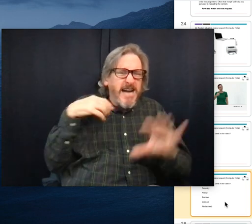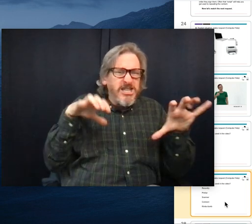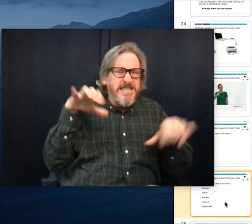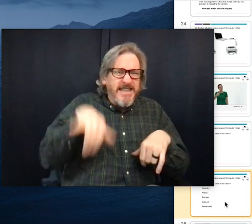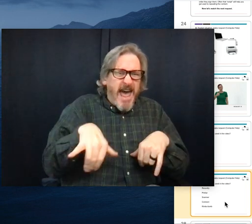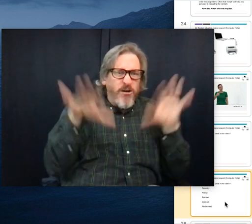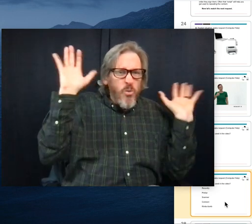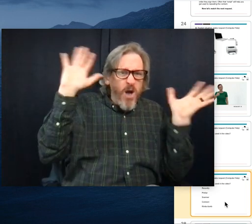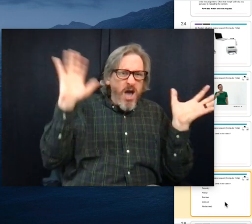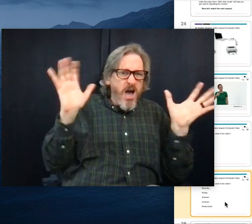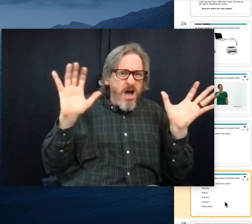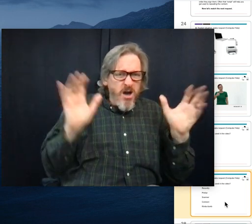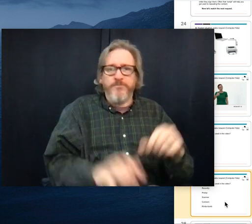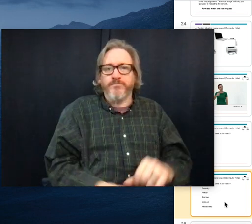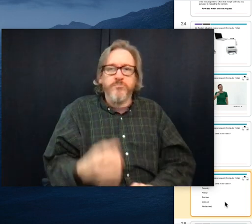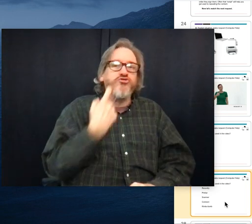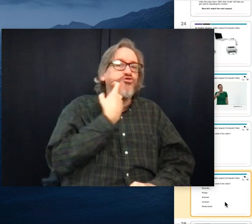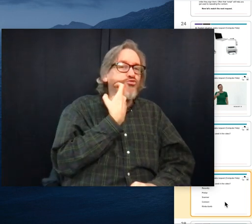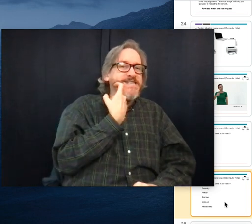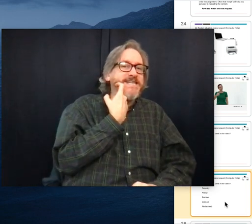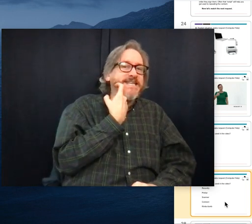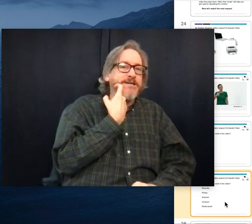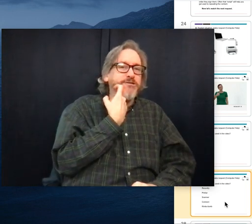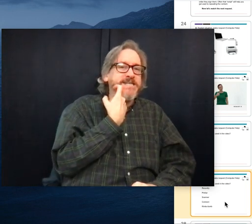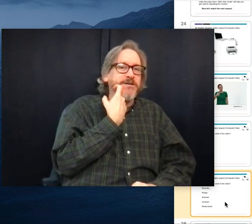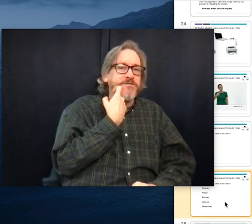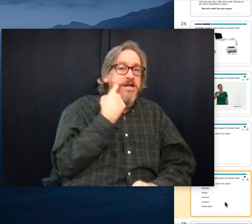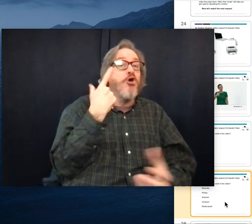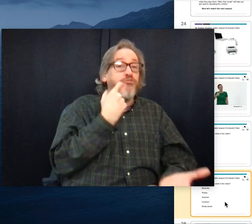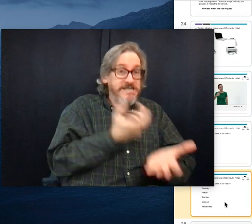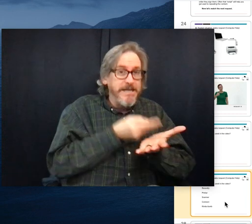recently, I just did that. Wow.